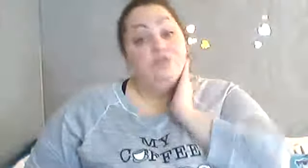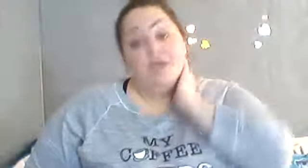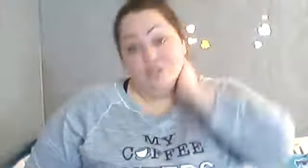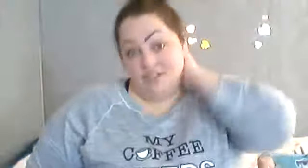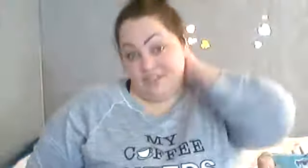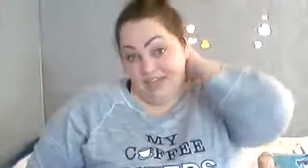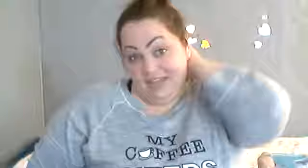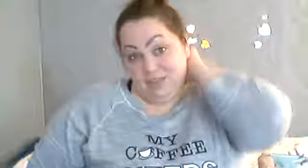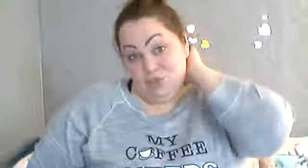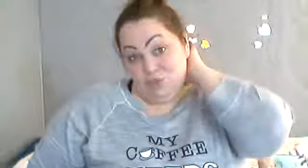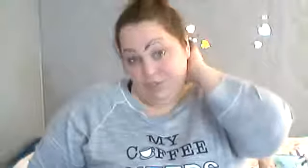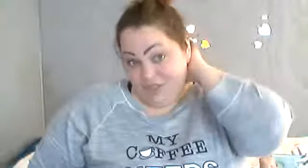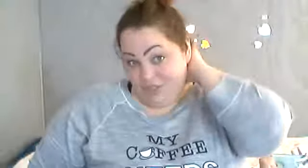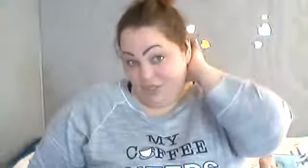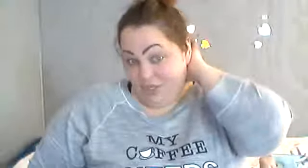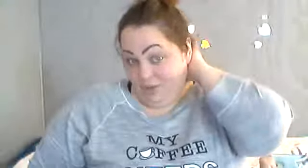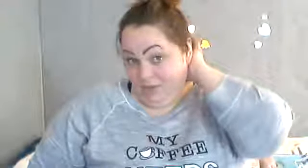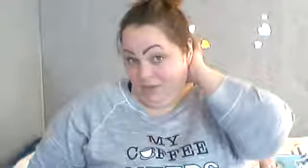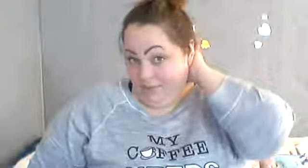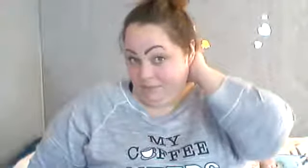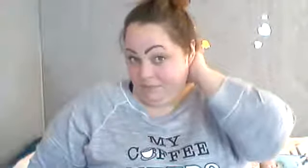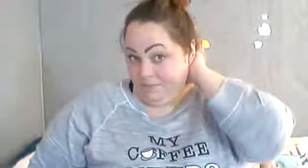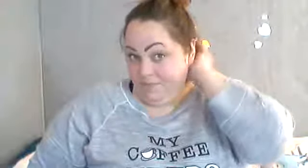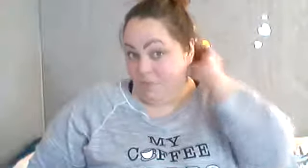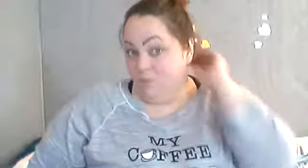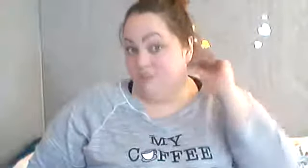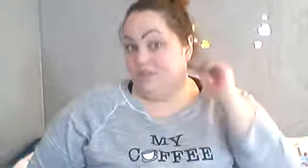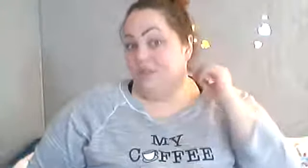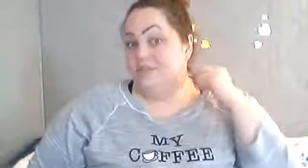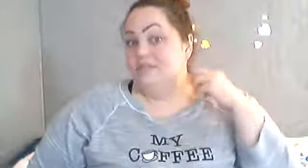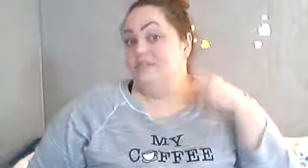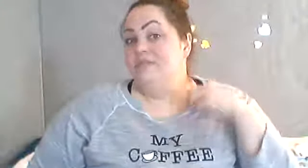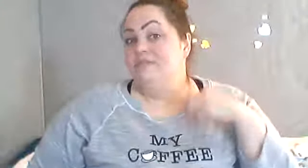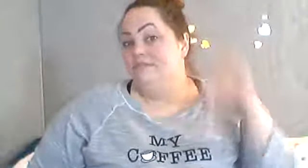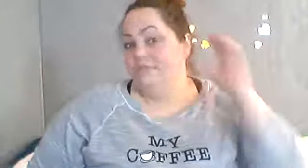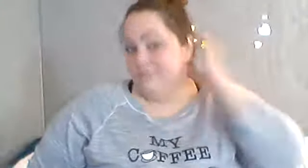much. It's getting a little too much. So we've set up a system